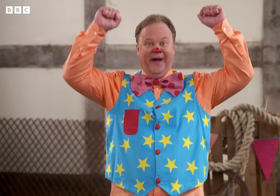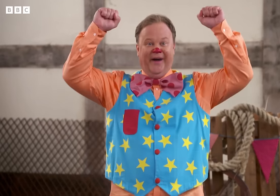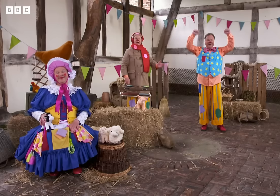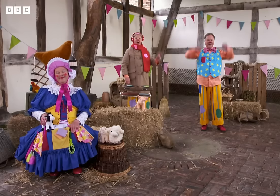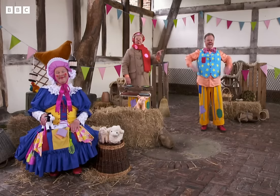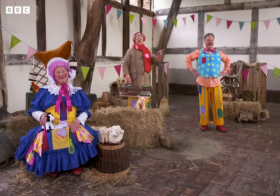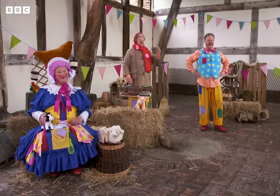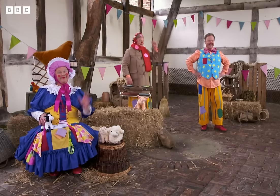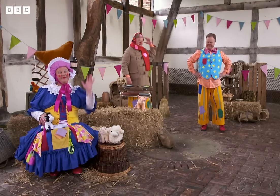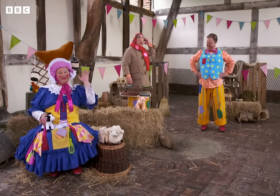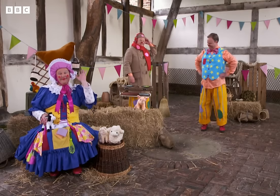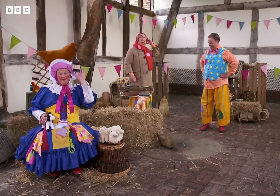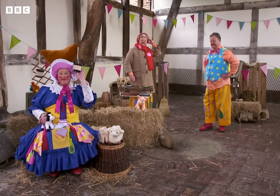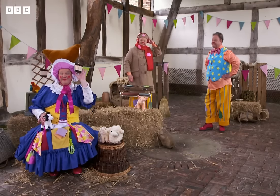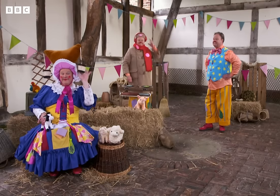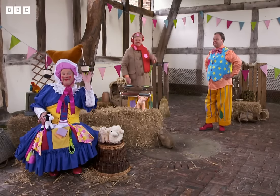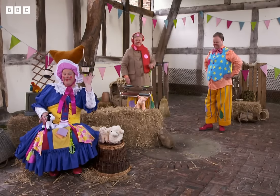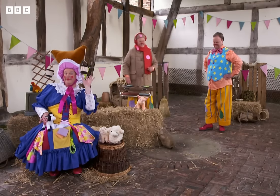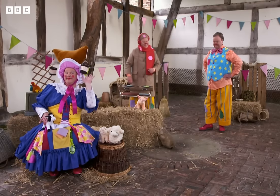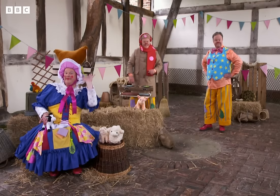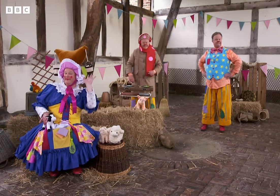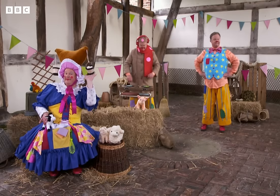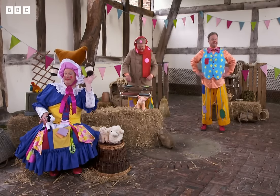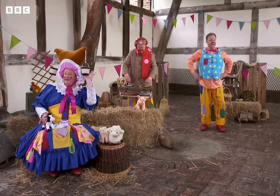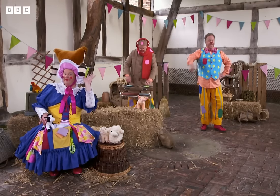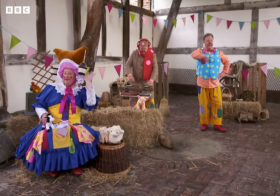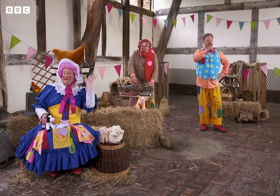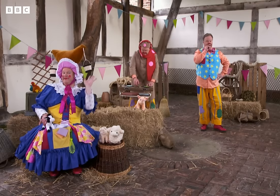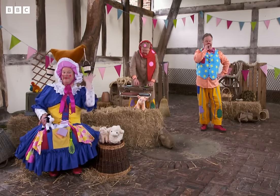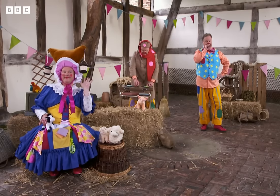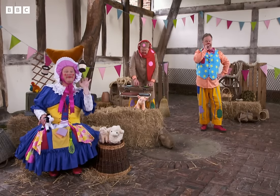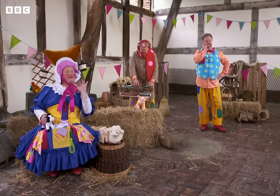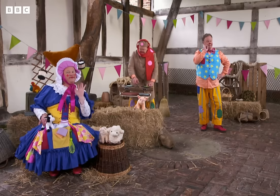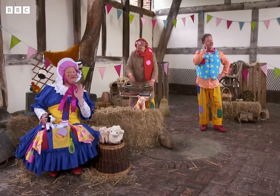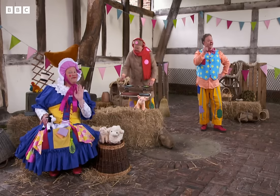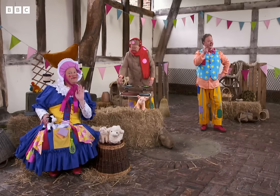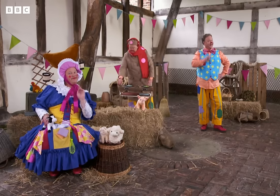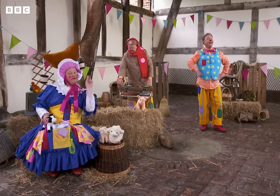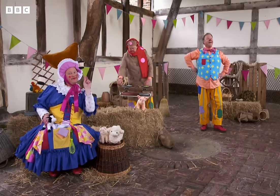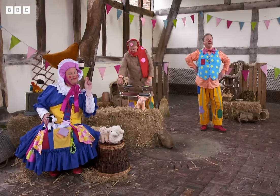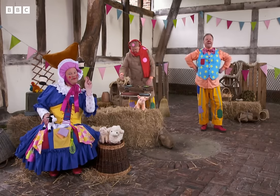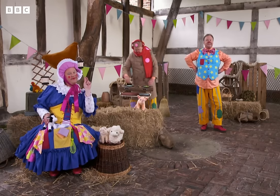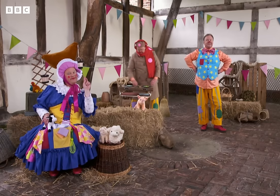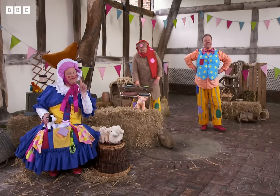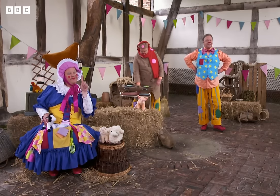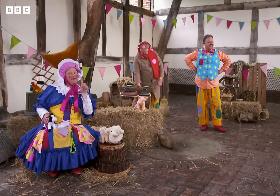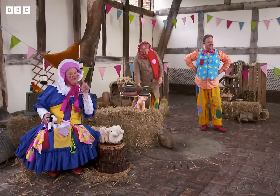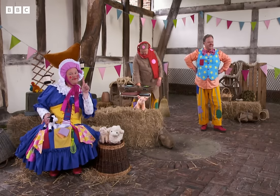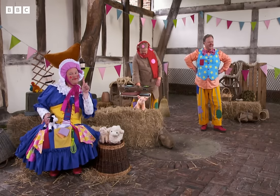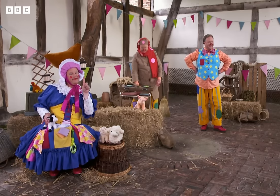Woohoo! Are you ready for the dance, Mr. Tumble? Ahem. Oh, I mean Old MacDonald.